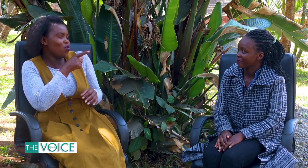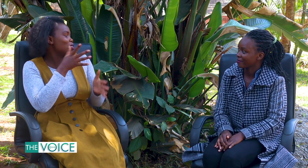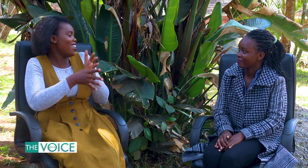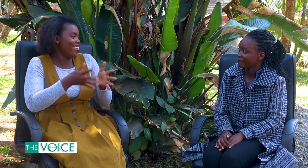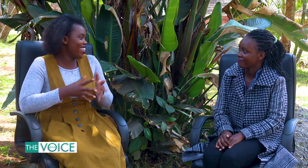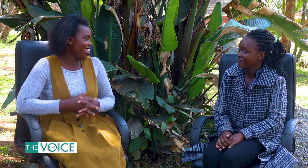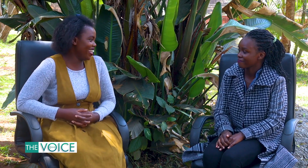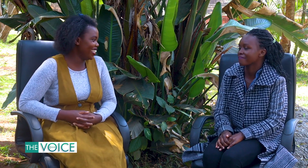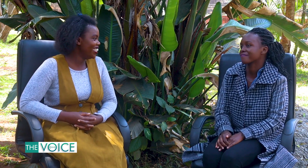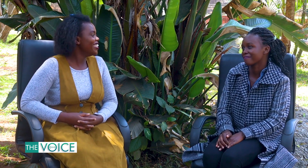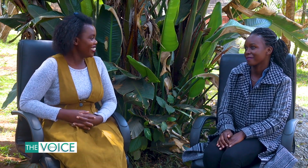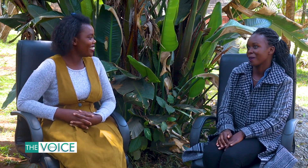why you do use sign language.